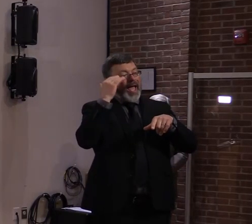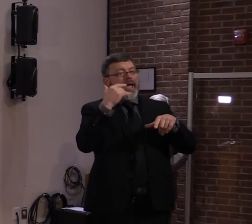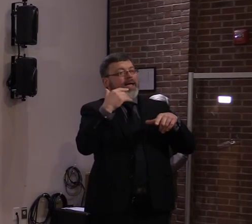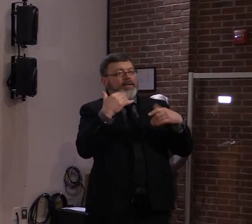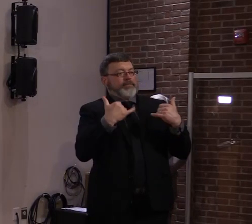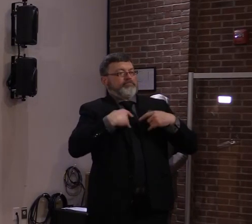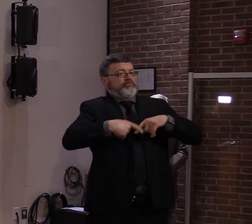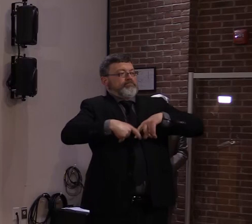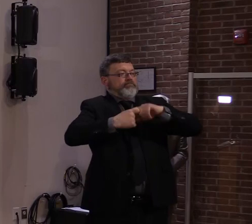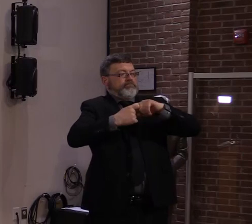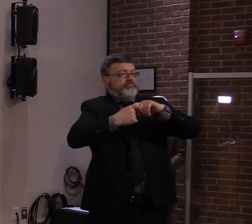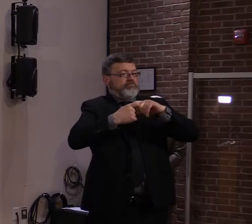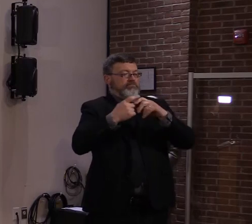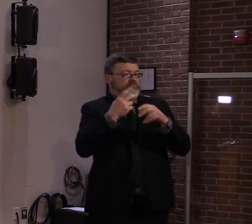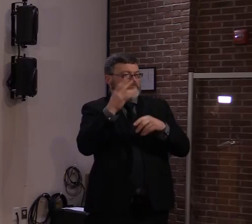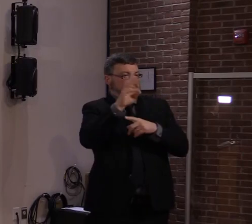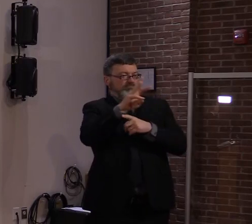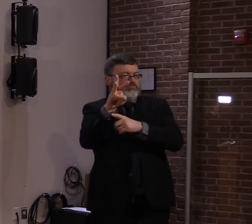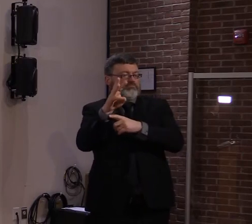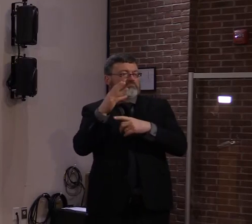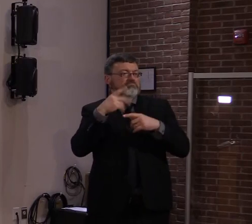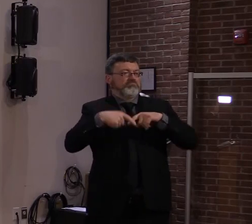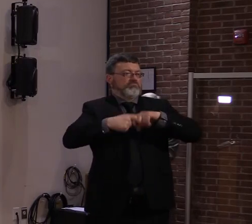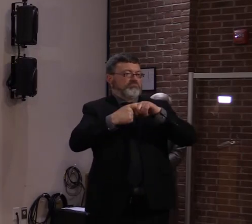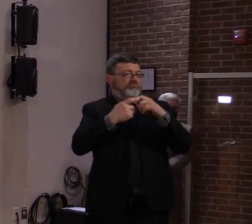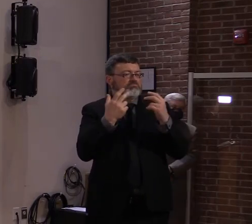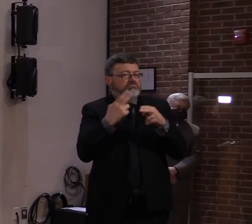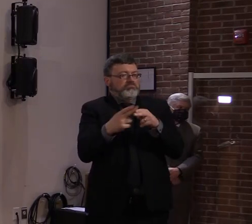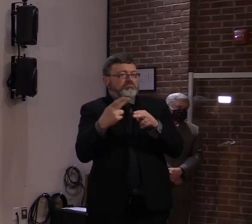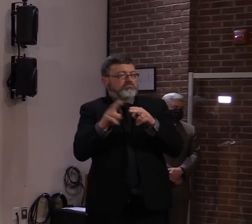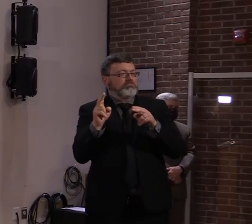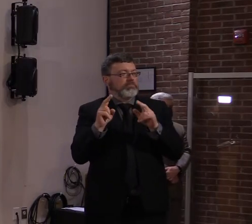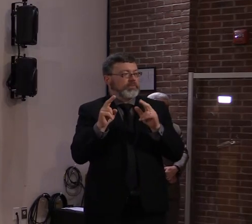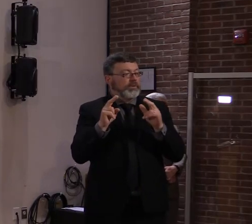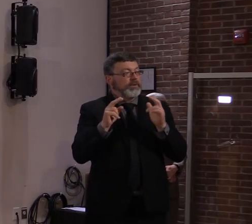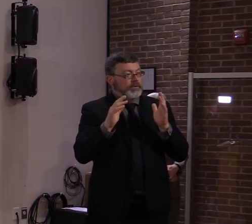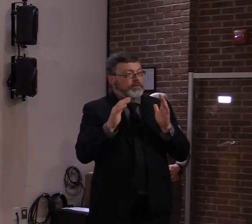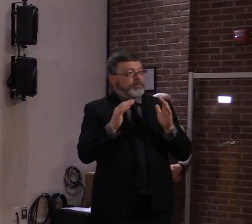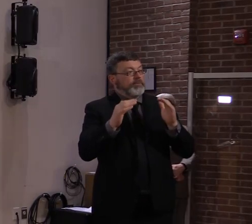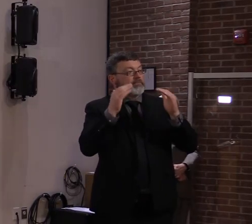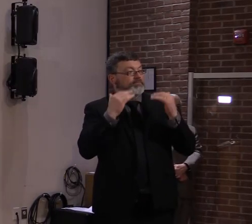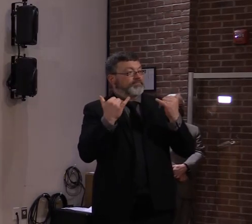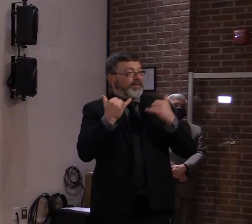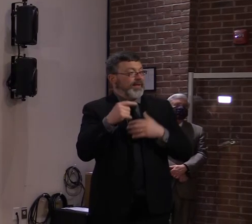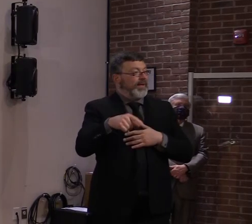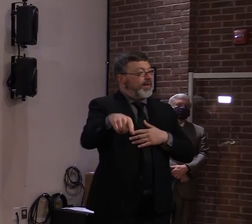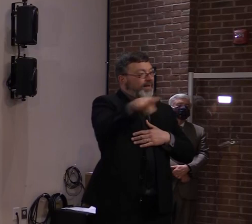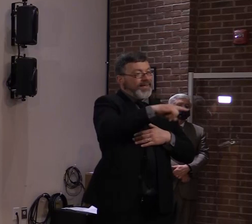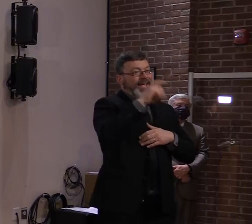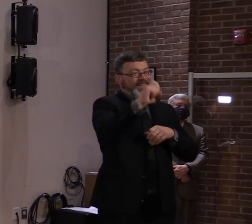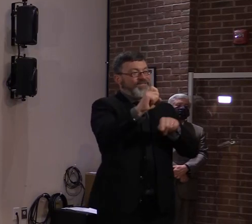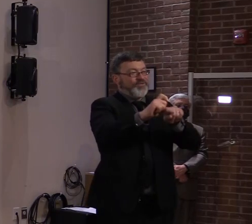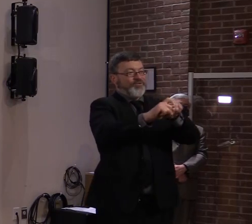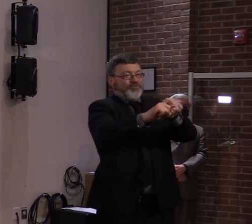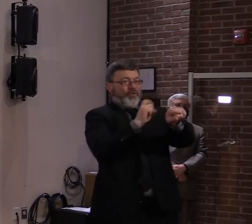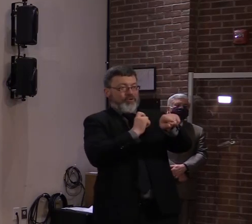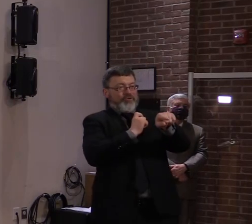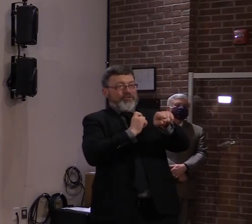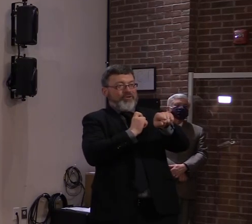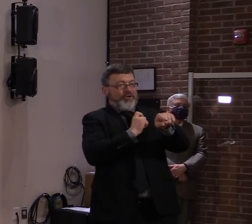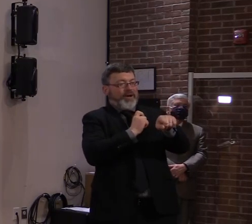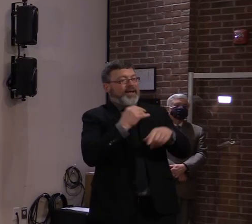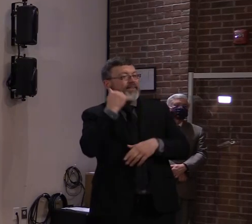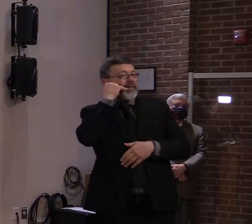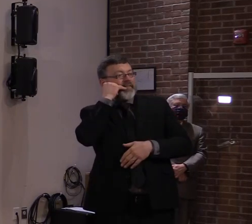and individuals needing to open an initial claim need to call our call center first to validate their